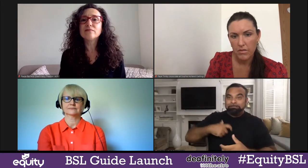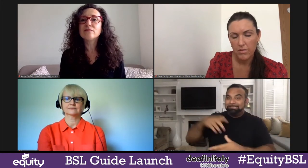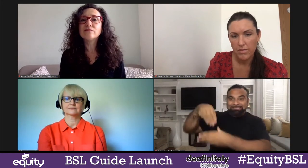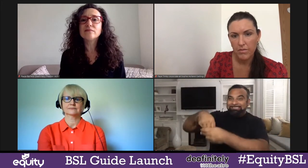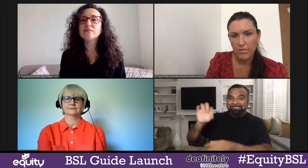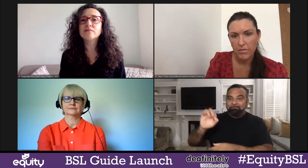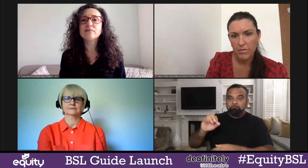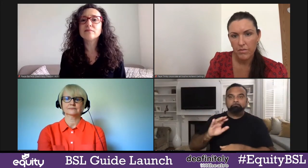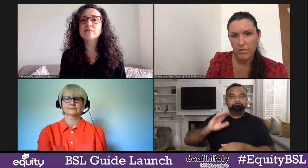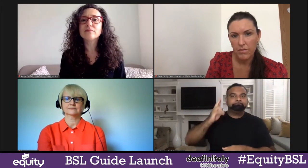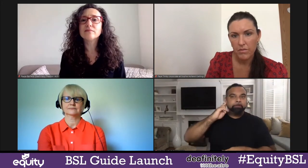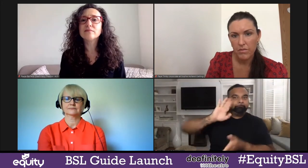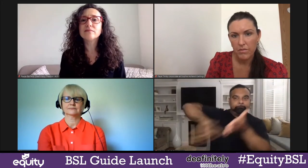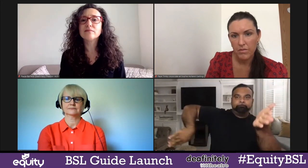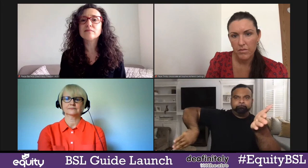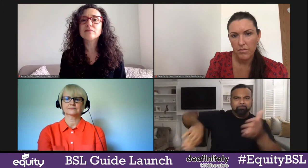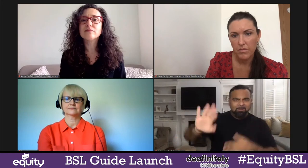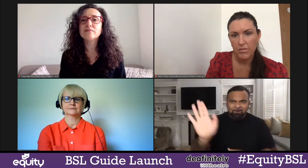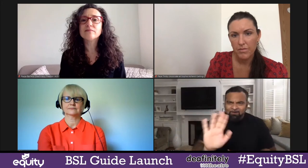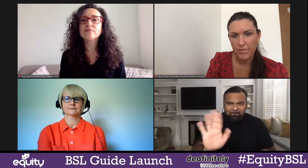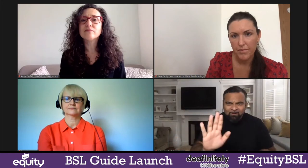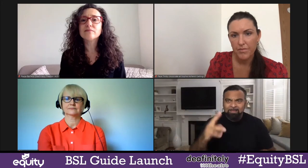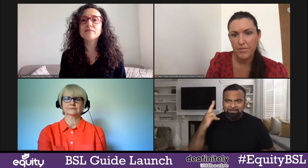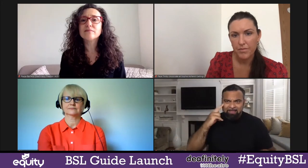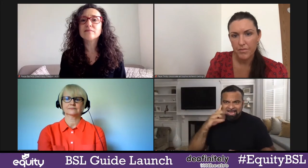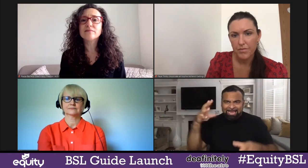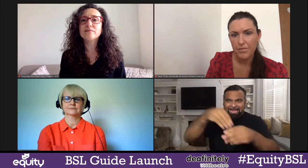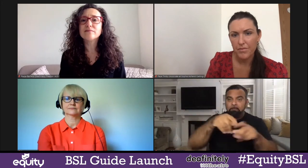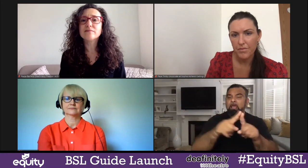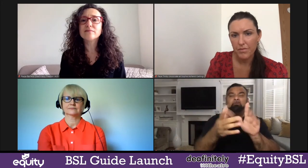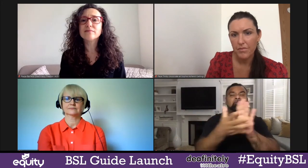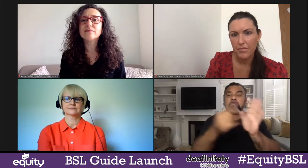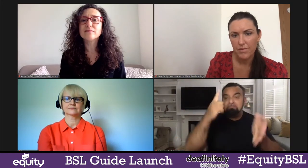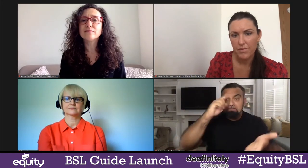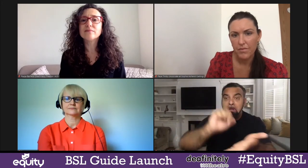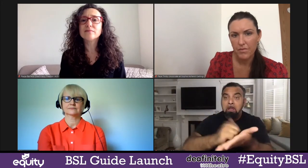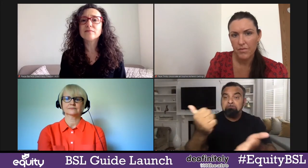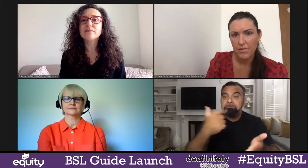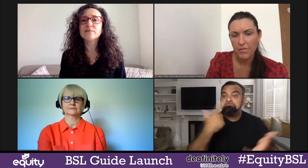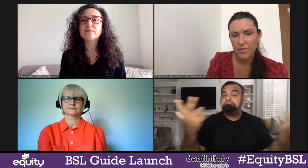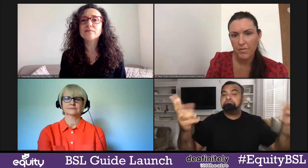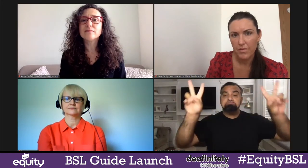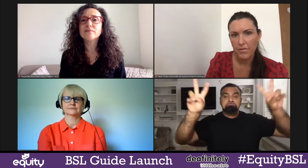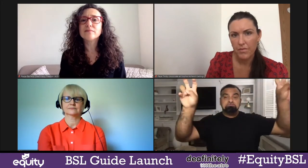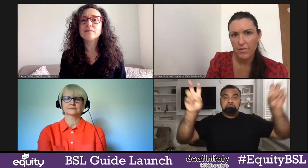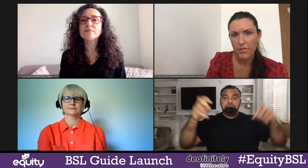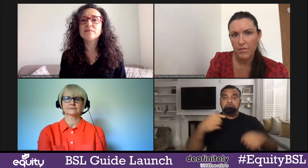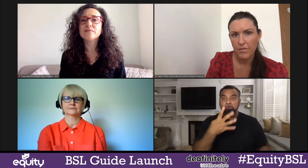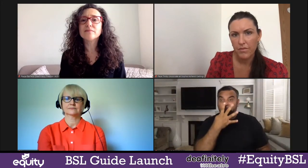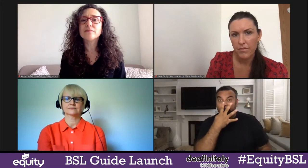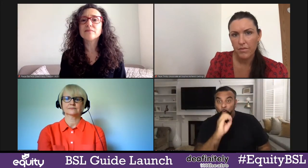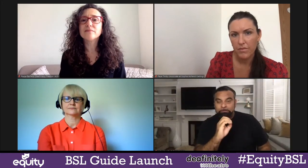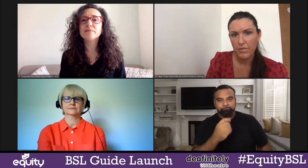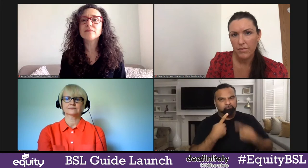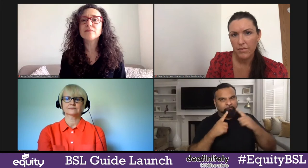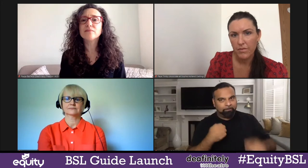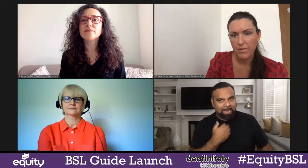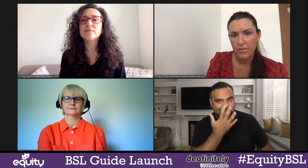deaf story that I have to use a deaf actor. But that shouldn't be the case. You know, we are in everyday life. You know, maybe it's